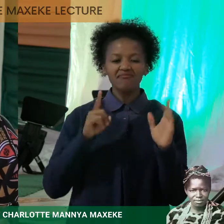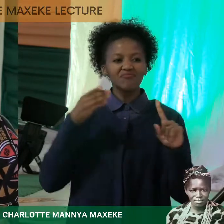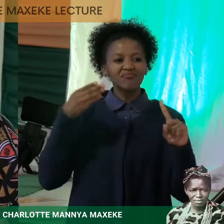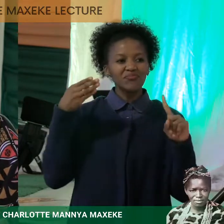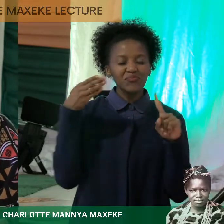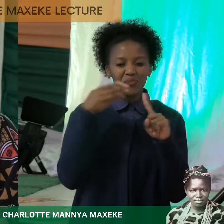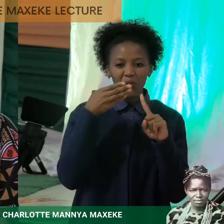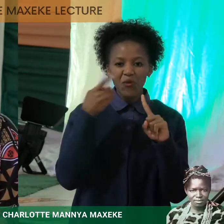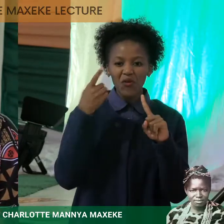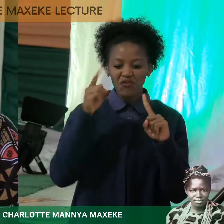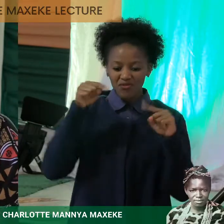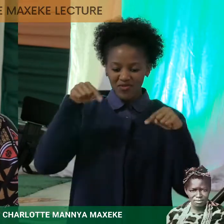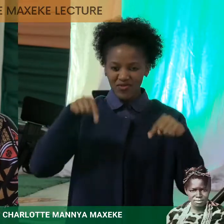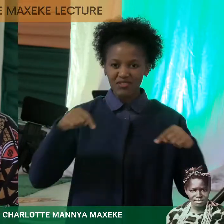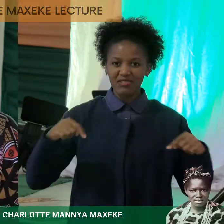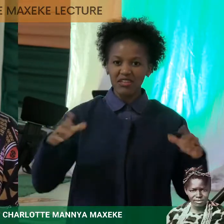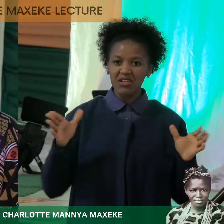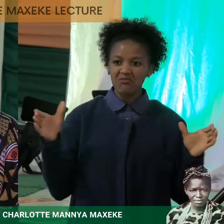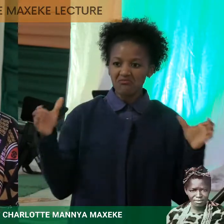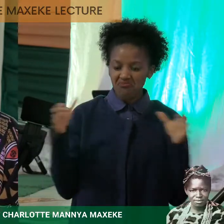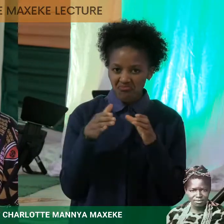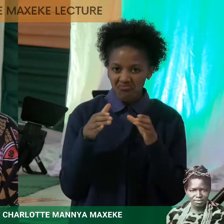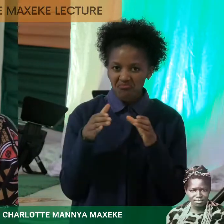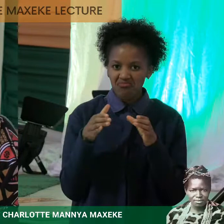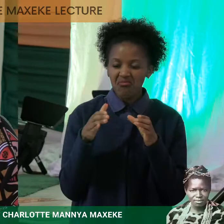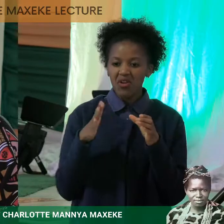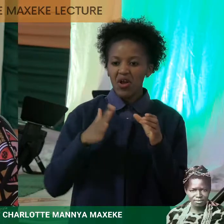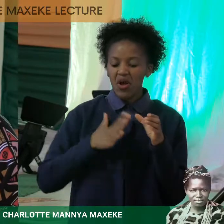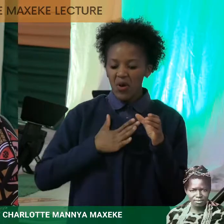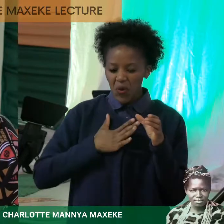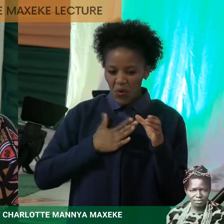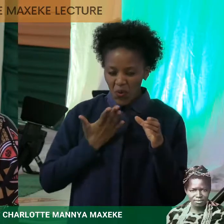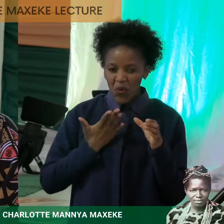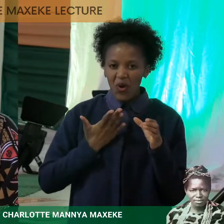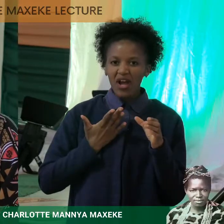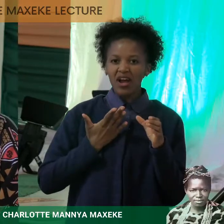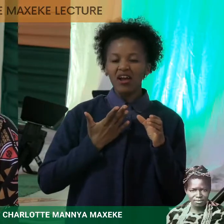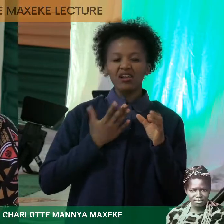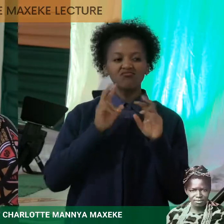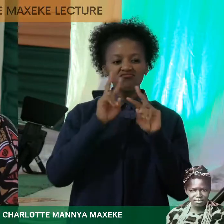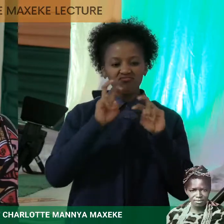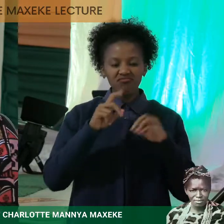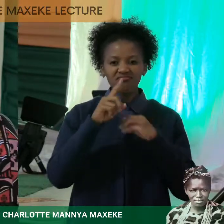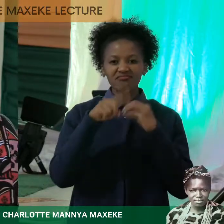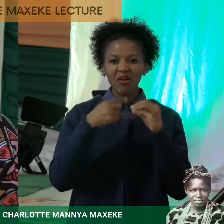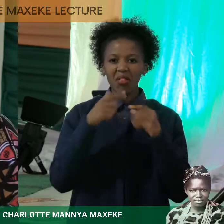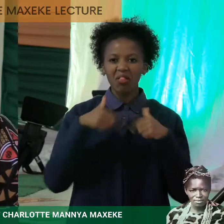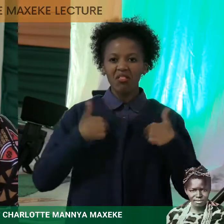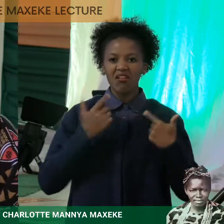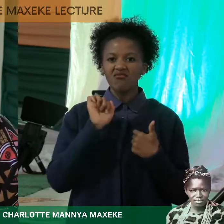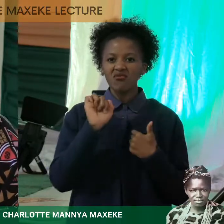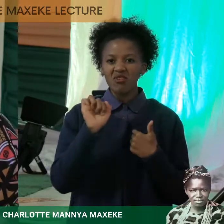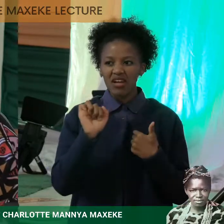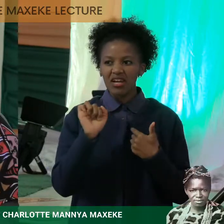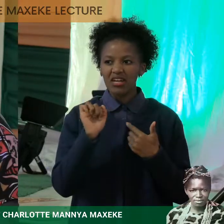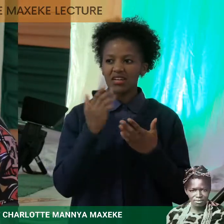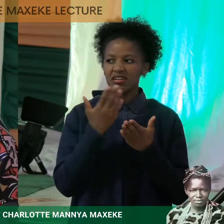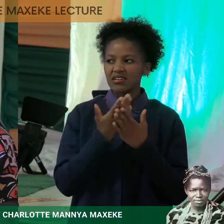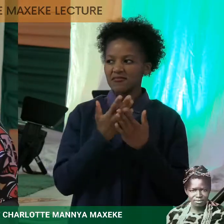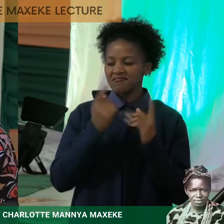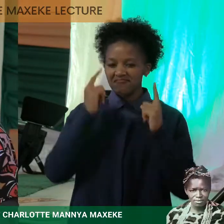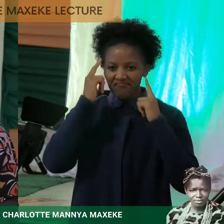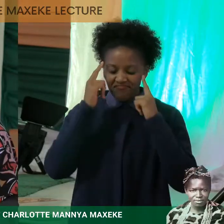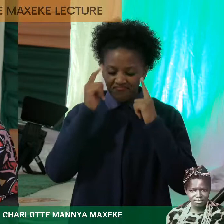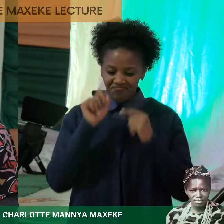engagement today, I wish to explore the following dimensions of her life and triggers further thought and engagement.